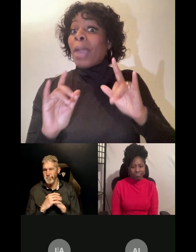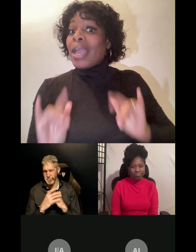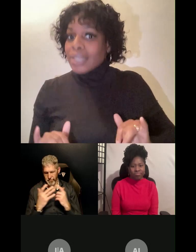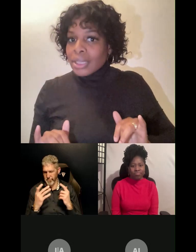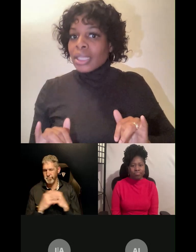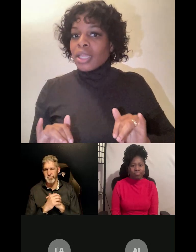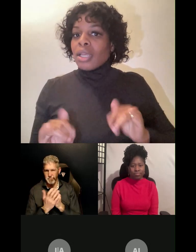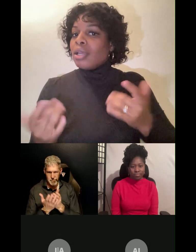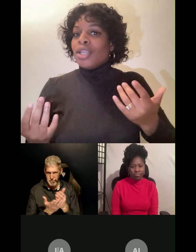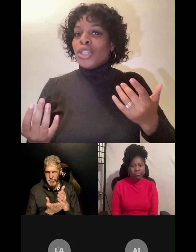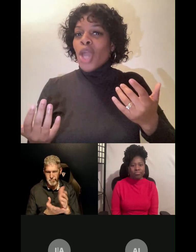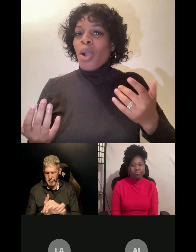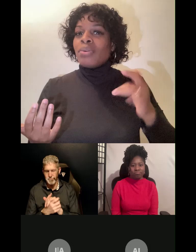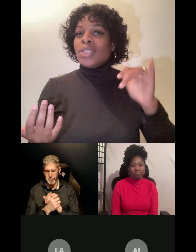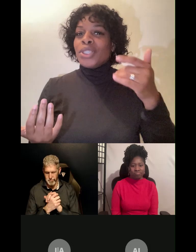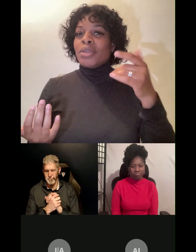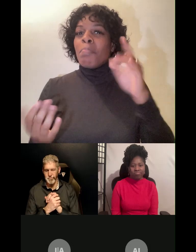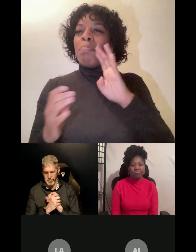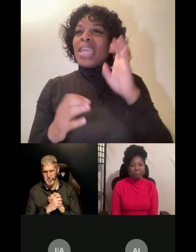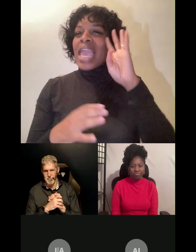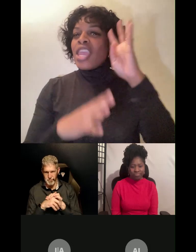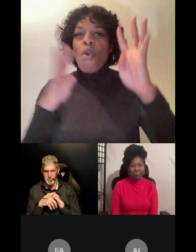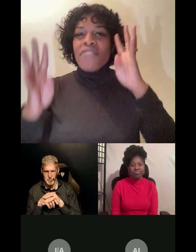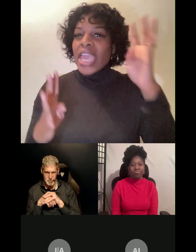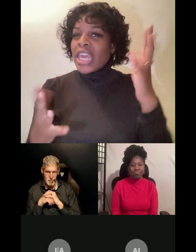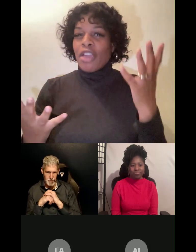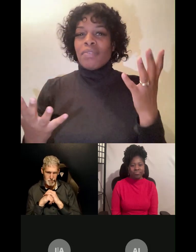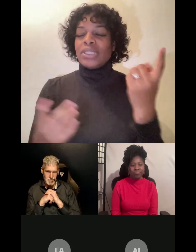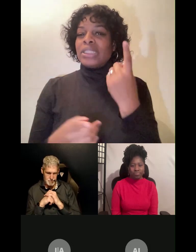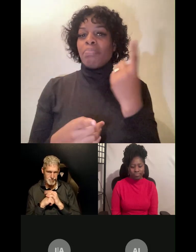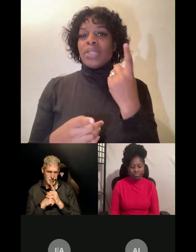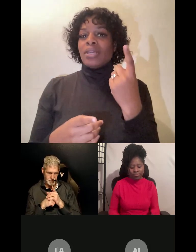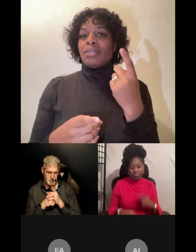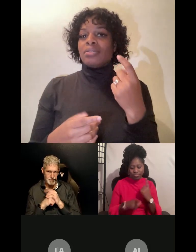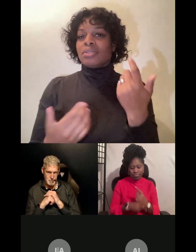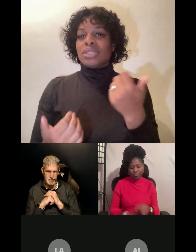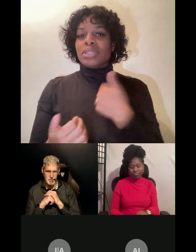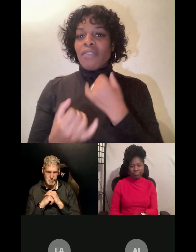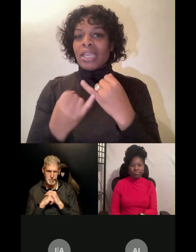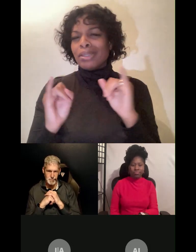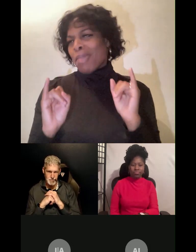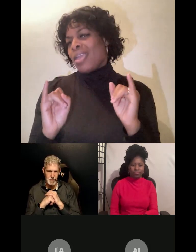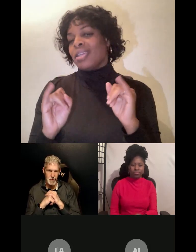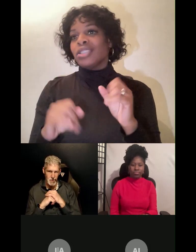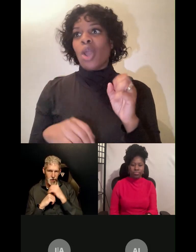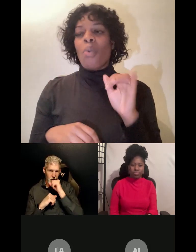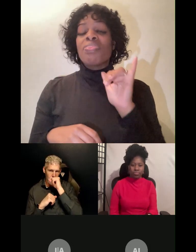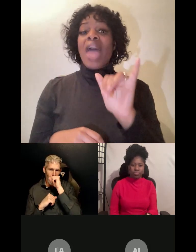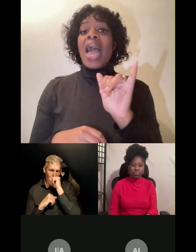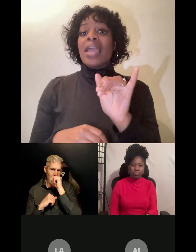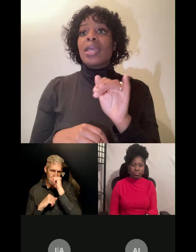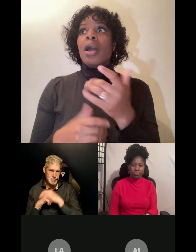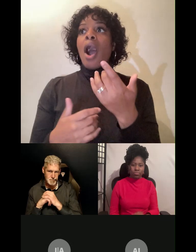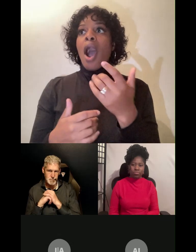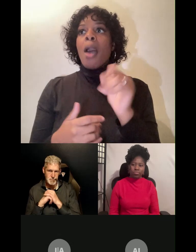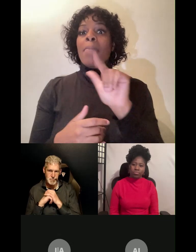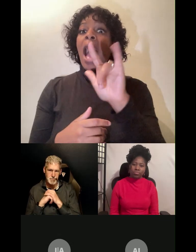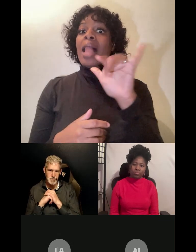communicate independently. You know, be innovative or something. Stop independent. So